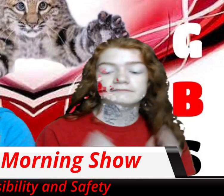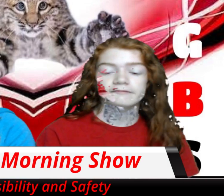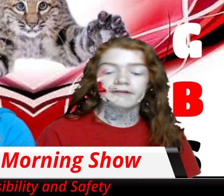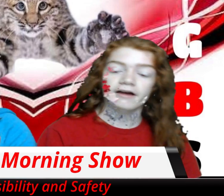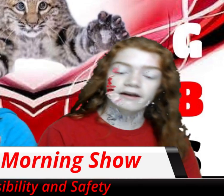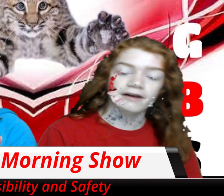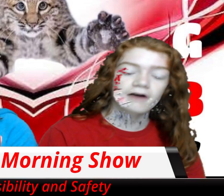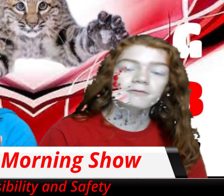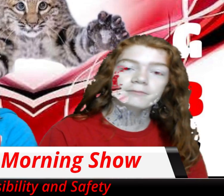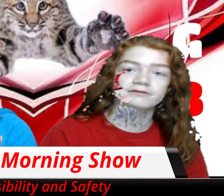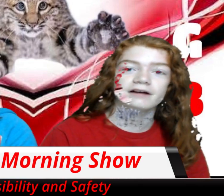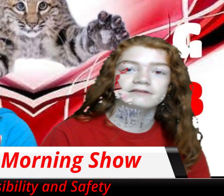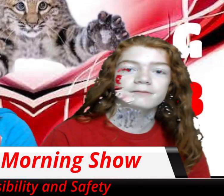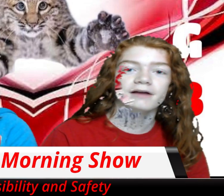2023. And now, please rise to the pledge.